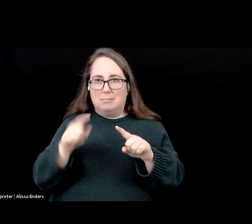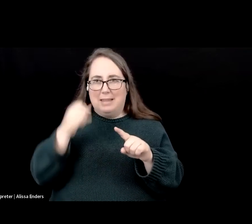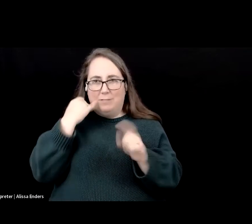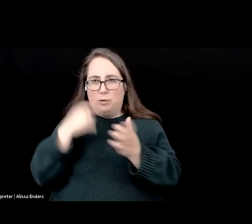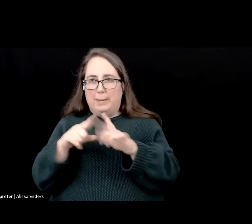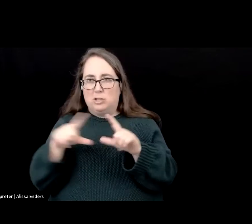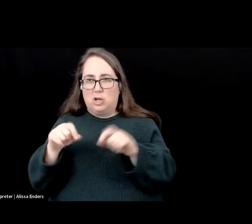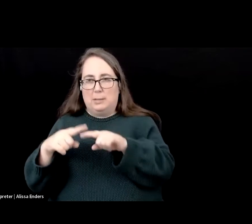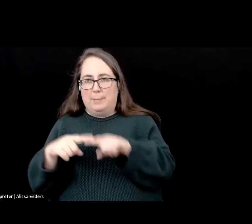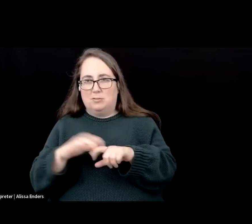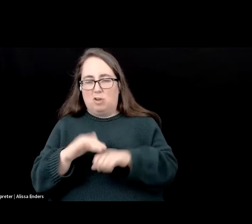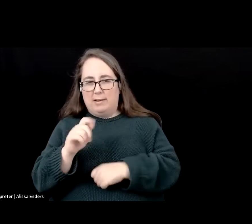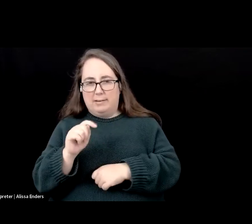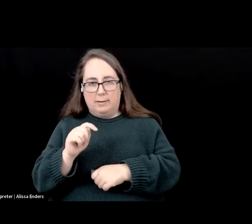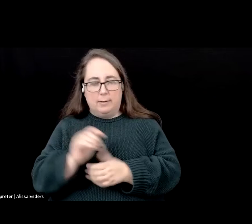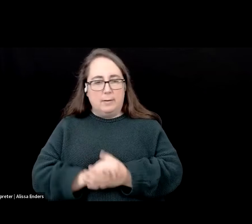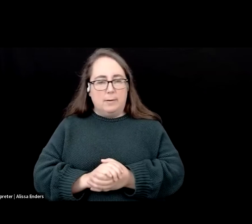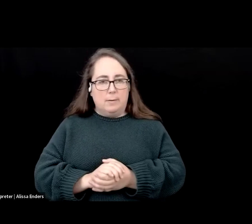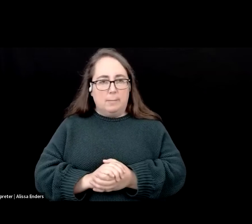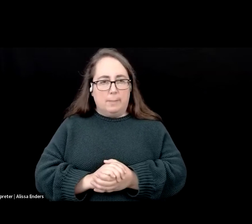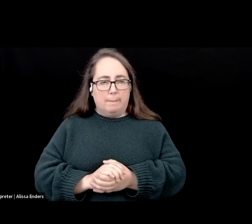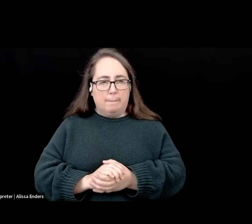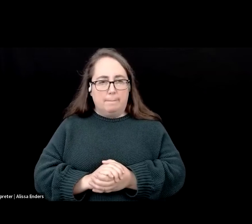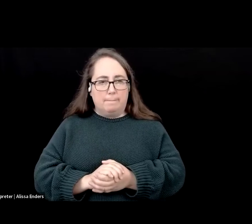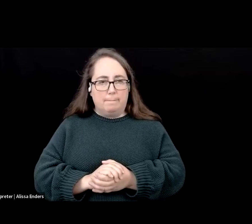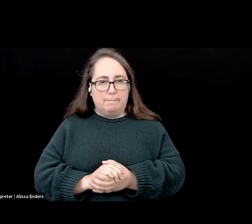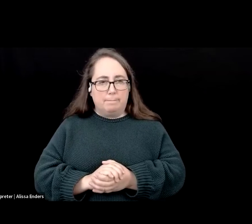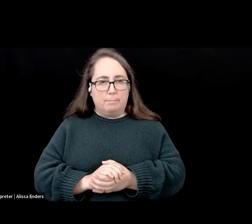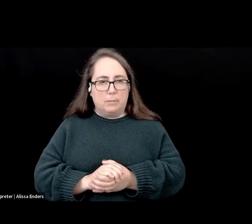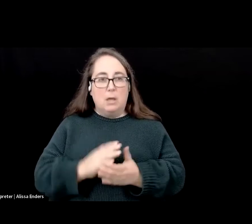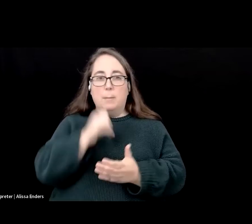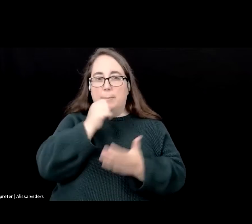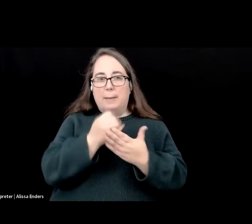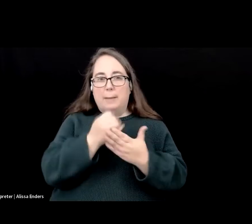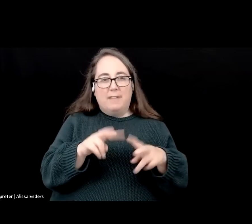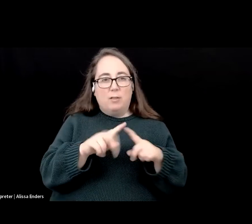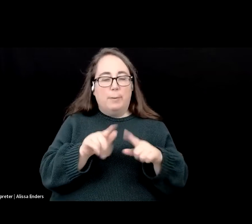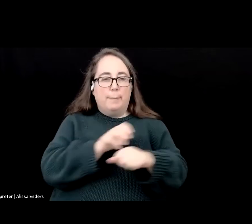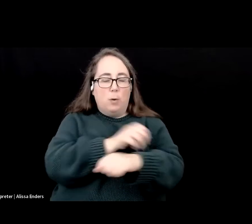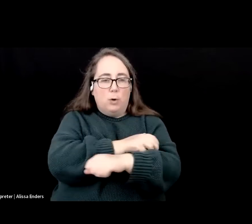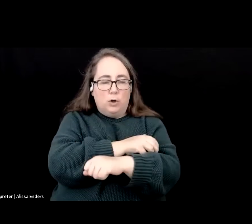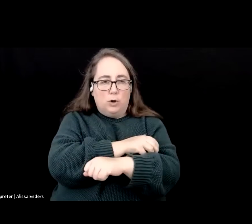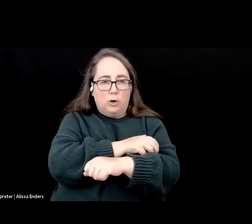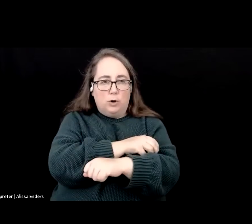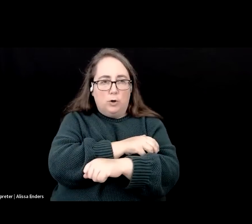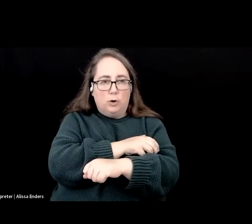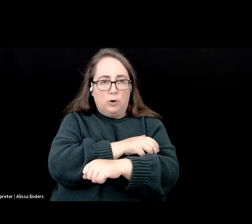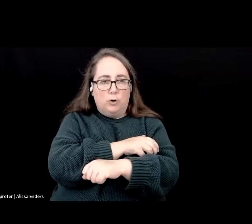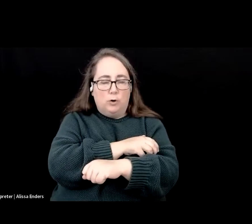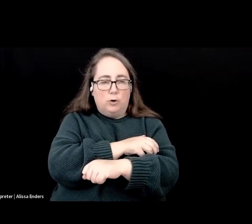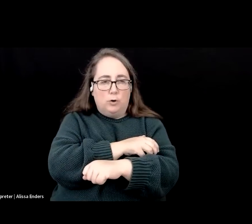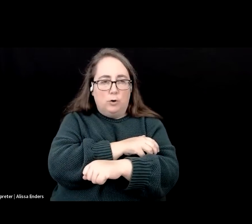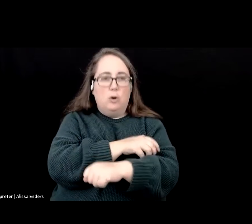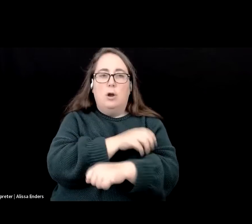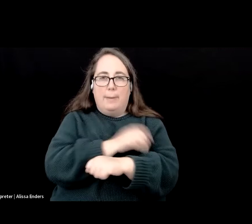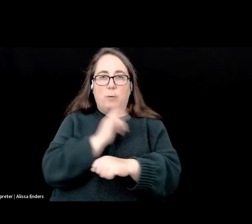only discourse of climate, but there's maybe not economic value, but power is maybe that